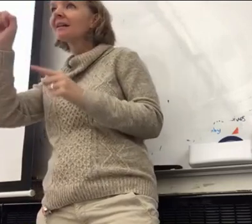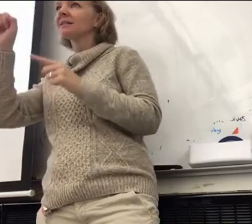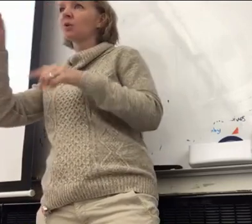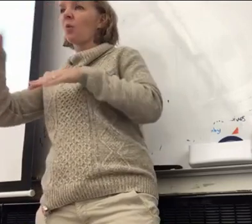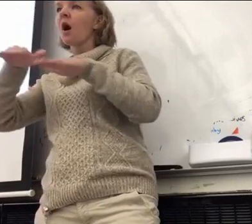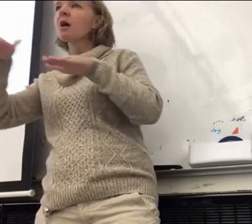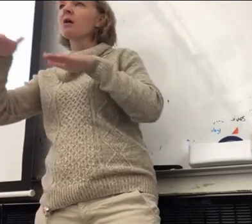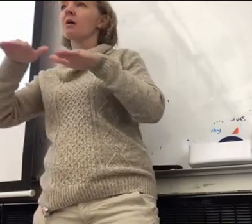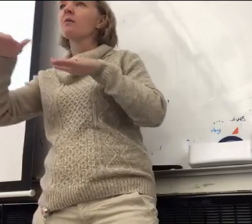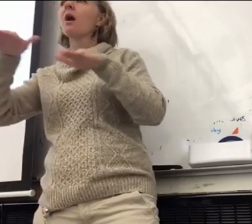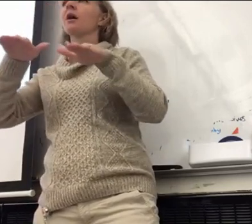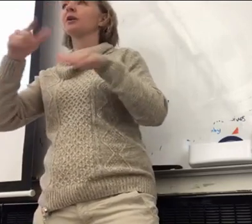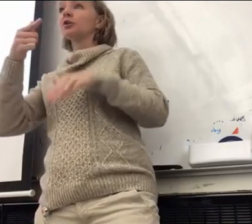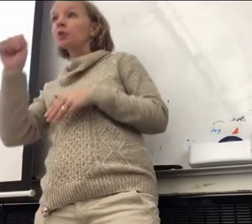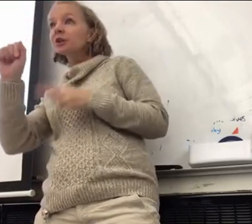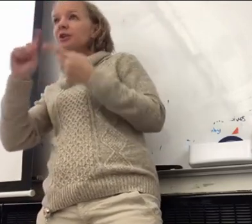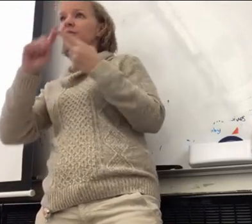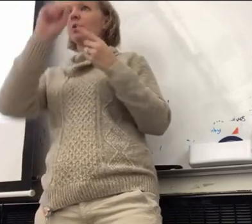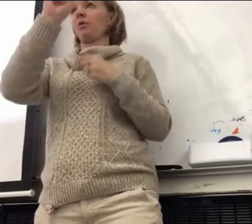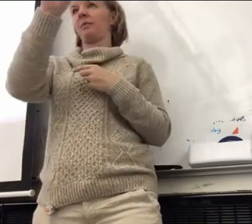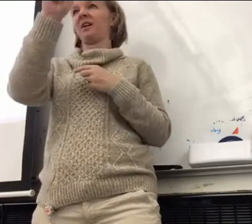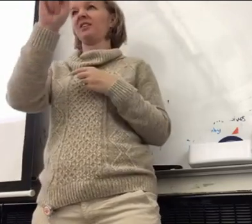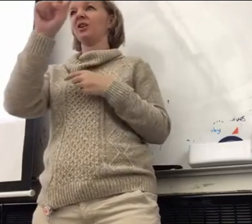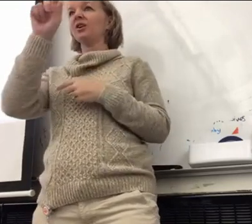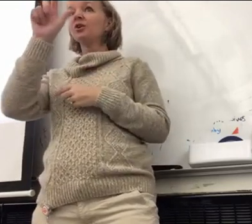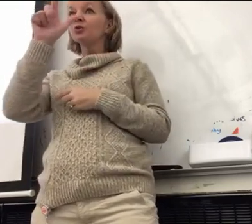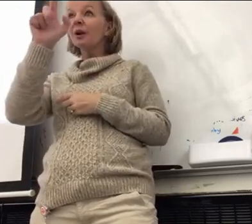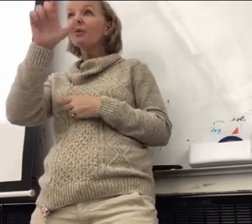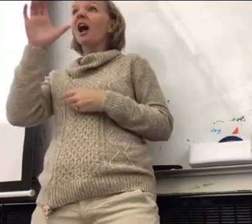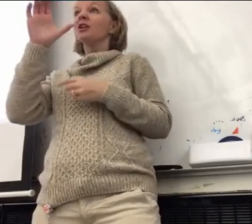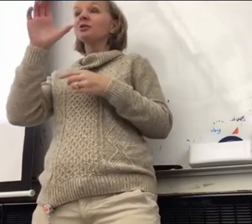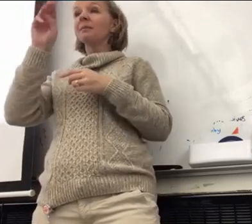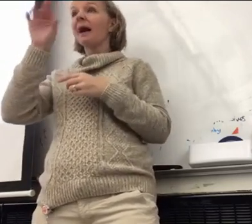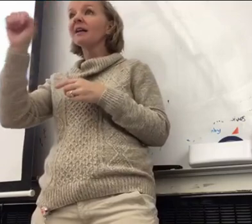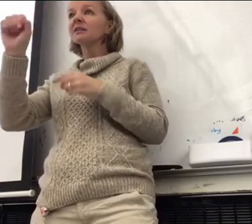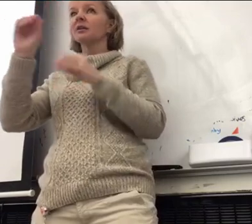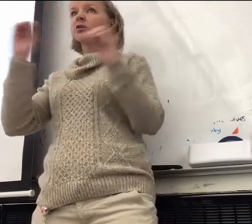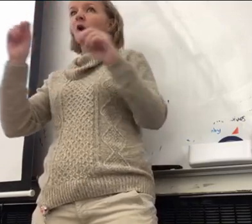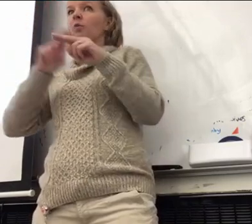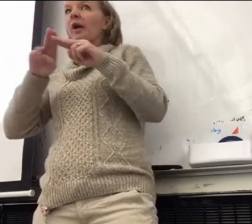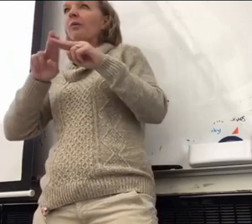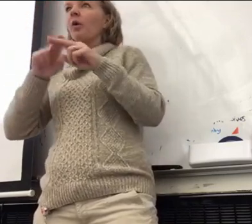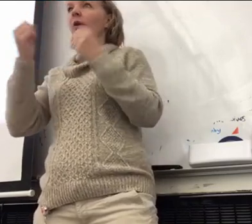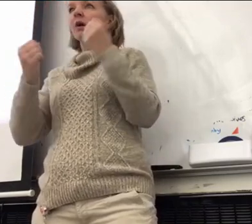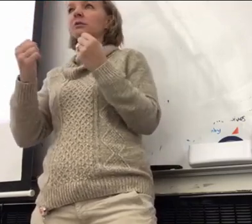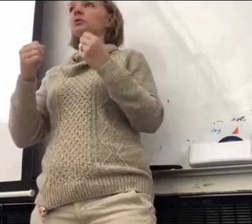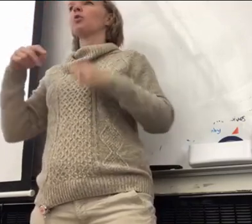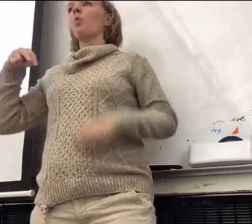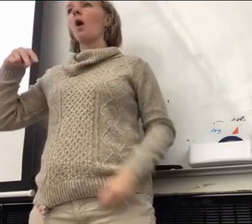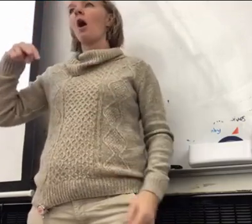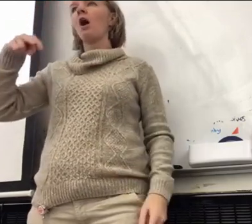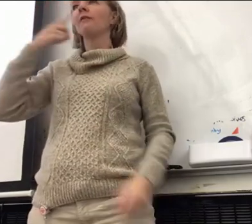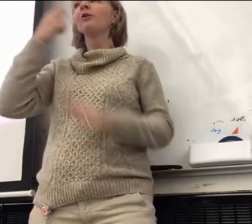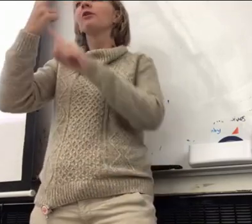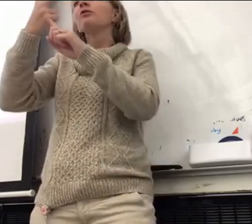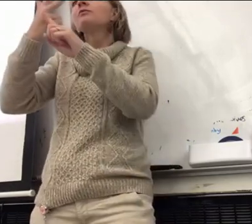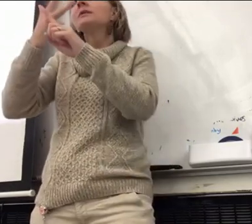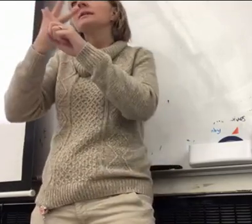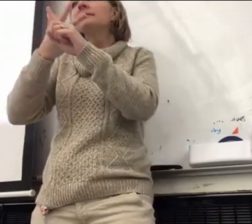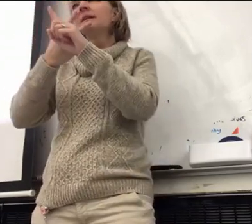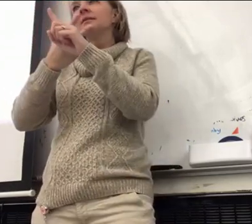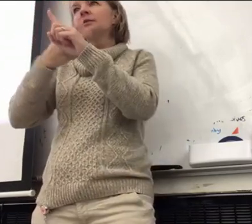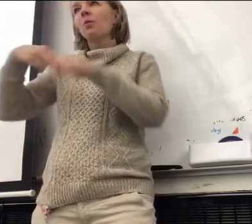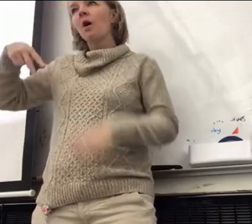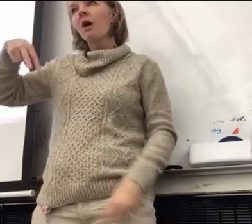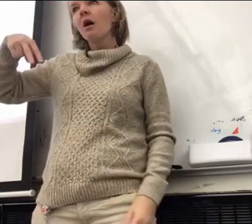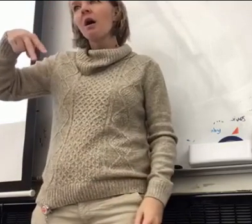Georgia into Oklahoma. There's no railroads, there's no cars. You are going to walk for the next 3 months. During